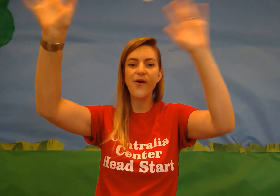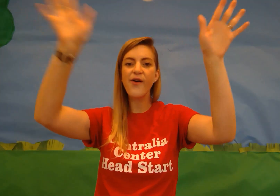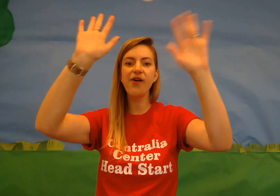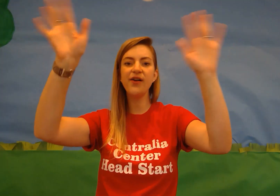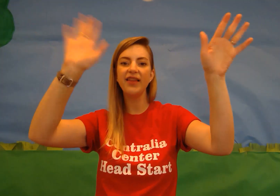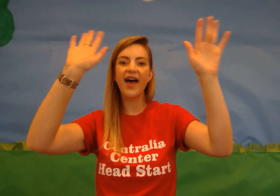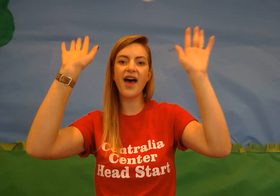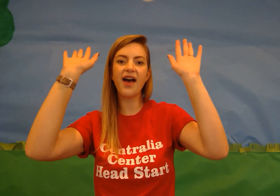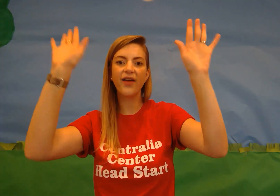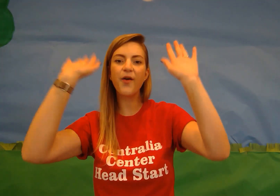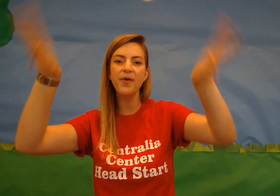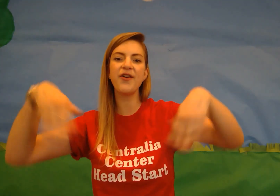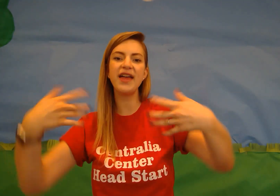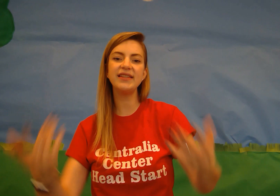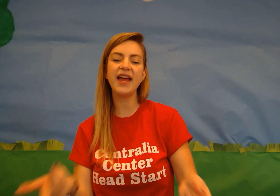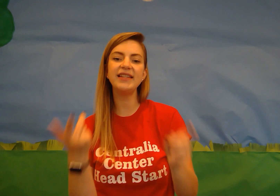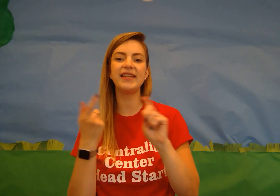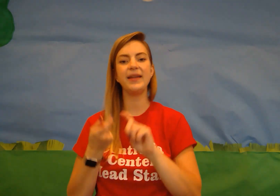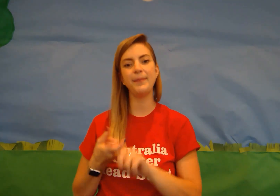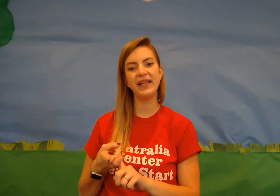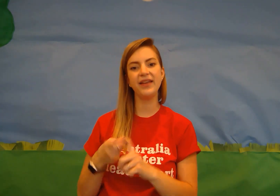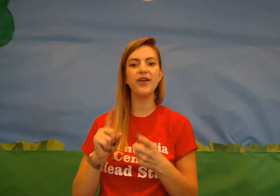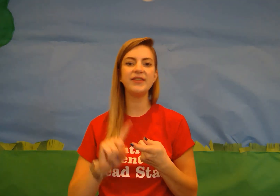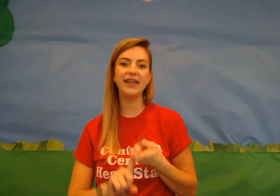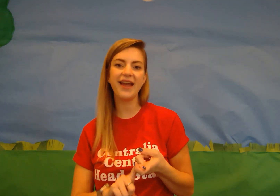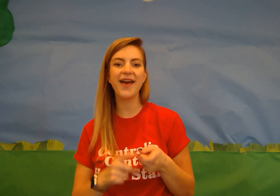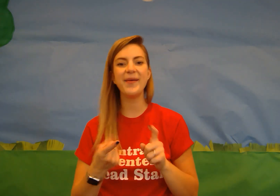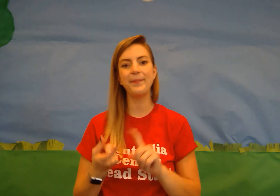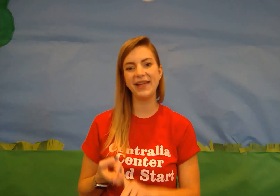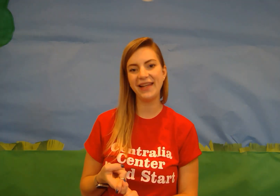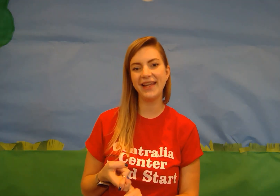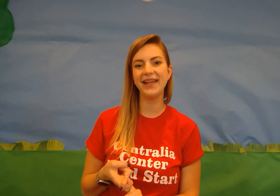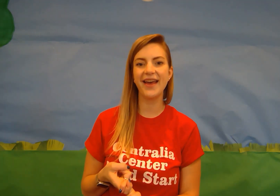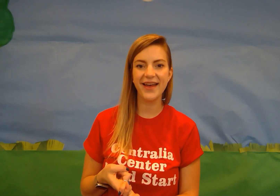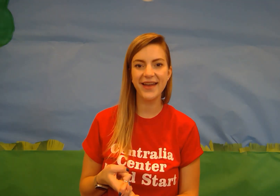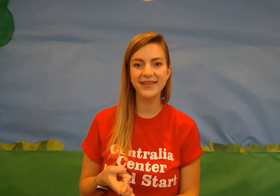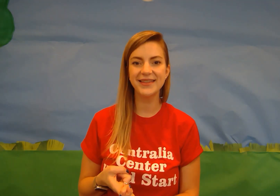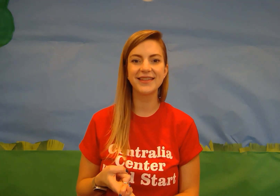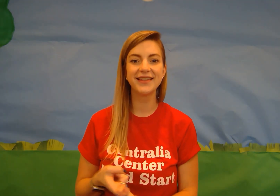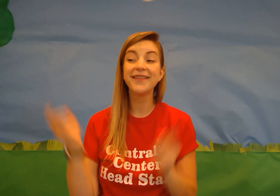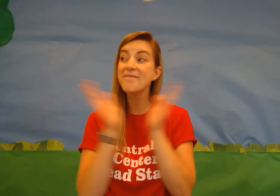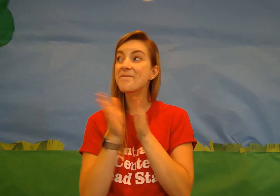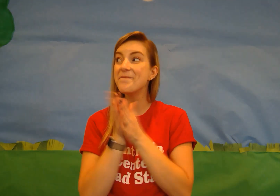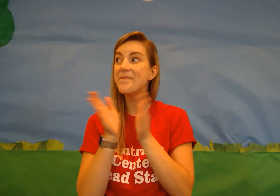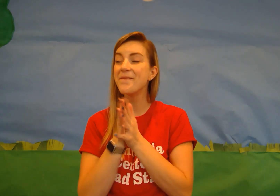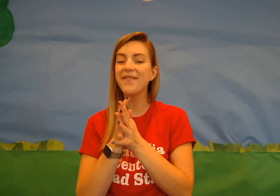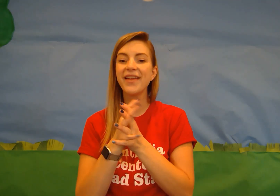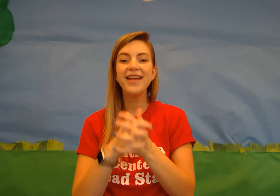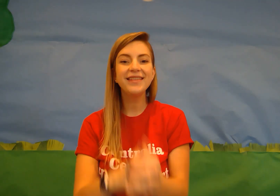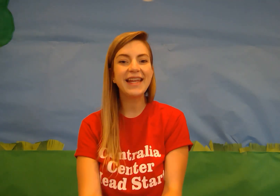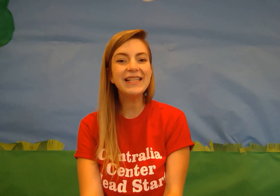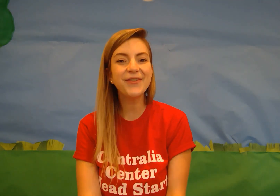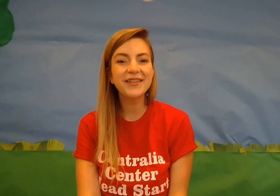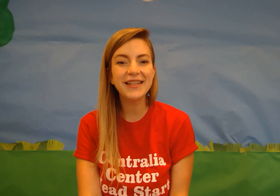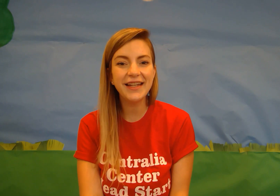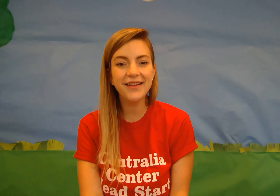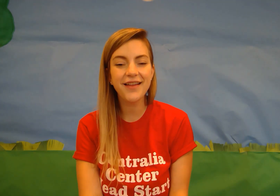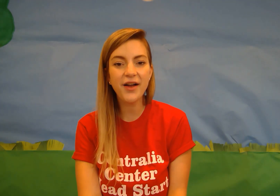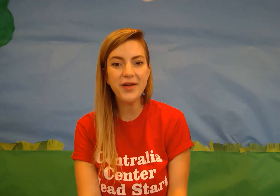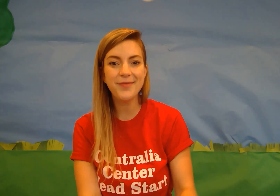Hola, como estas? Amigos y amigas. Thanks for singing along with